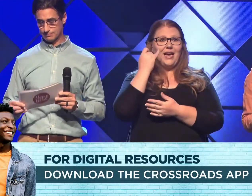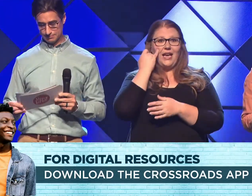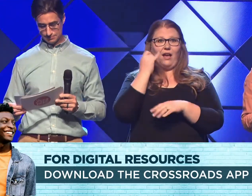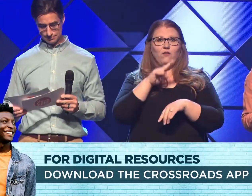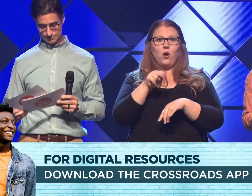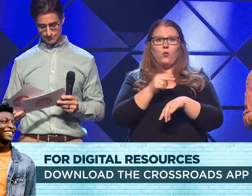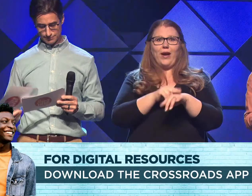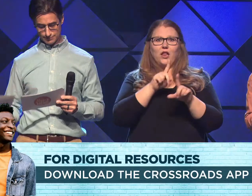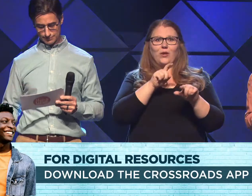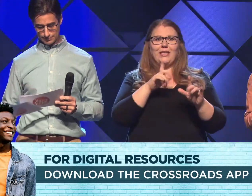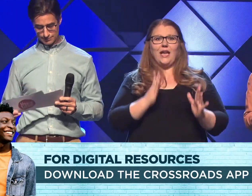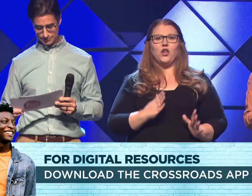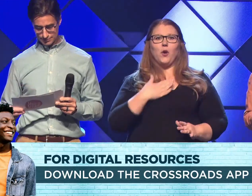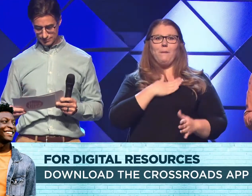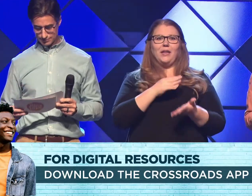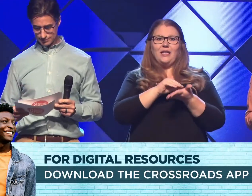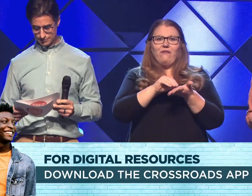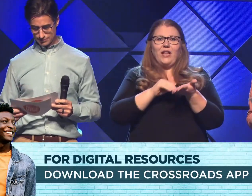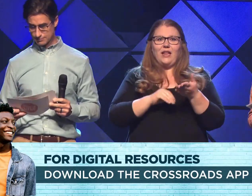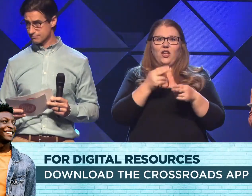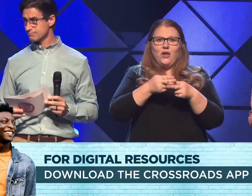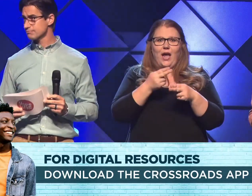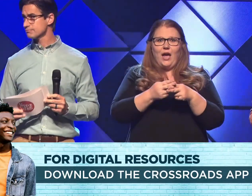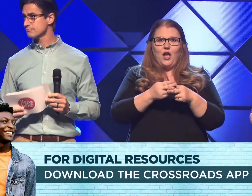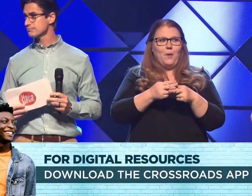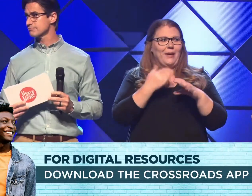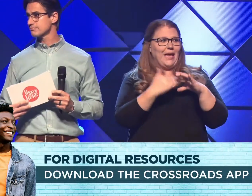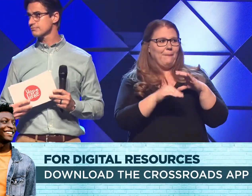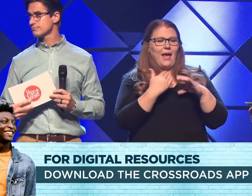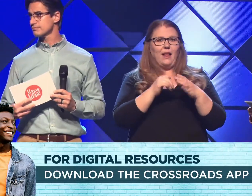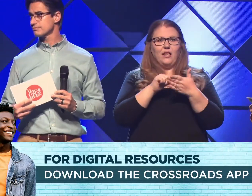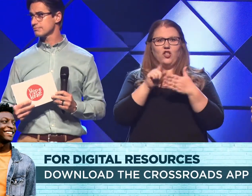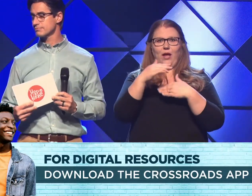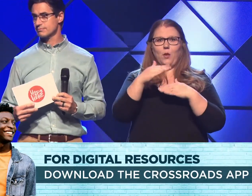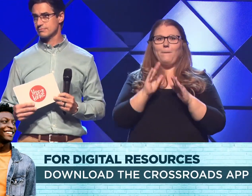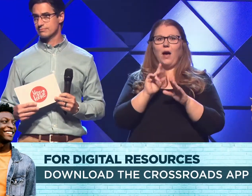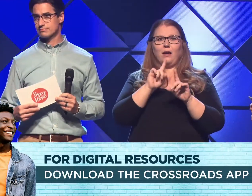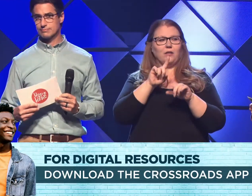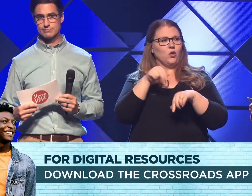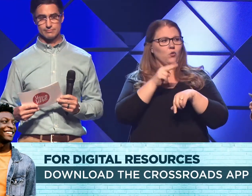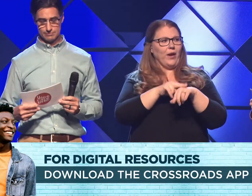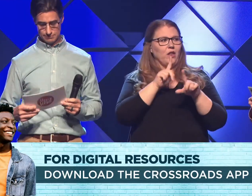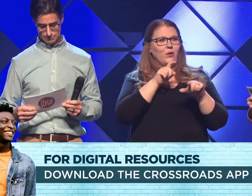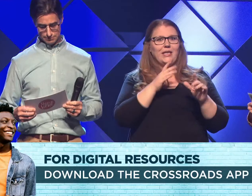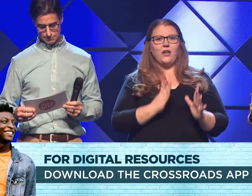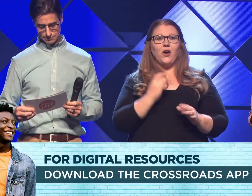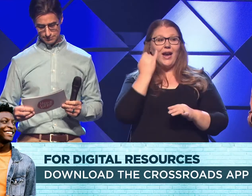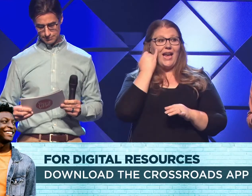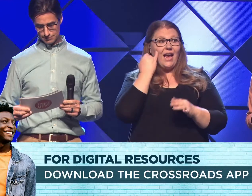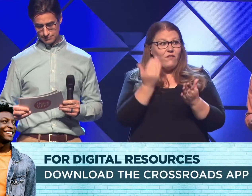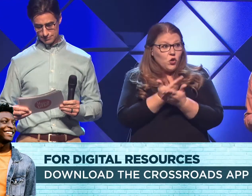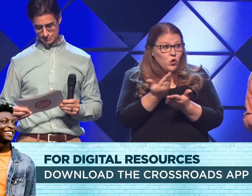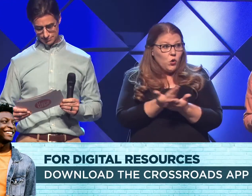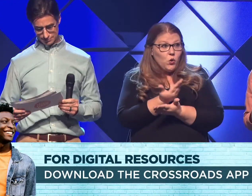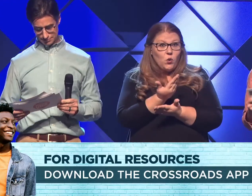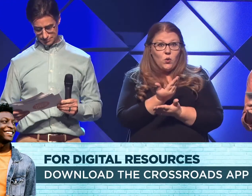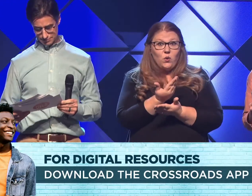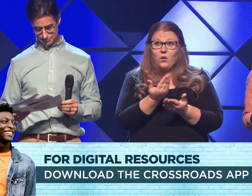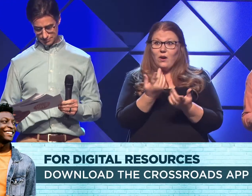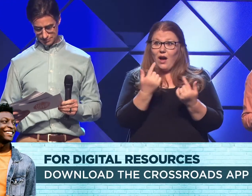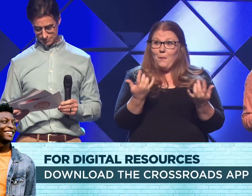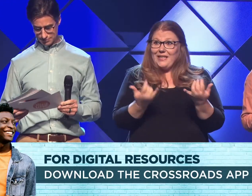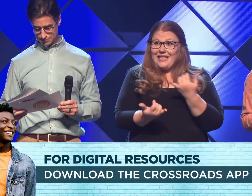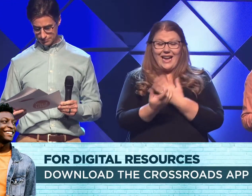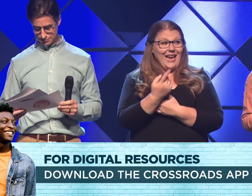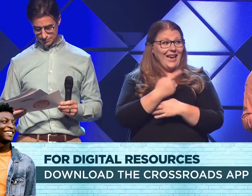regular attender, just please fill in your name, email, and check the box regular attender. But if you're brand new here today, please